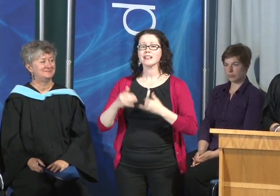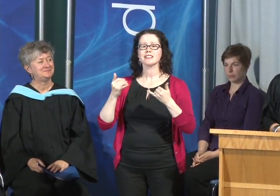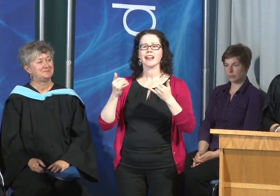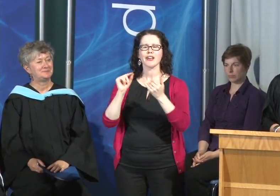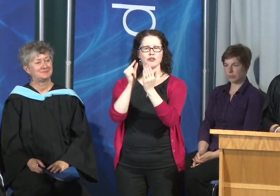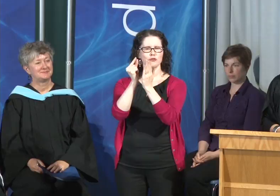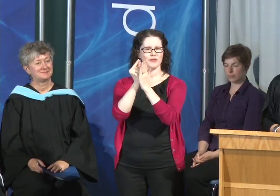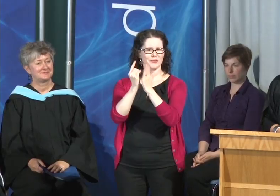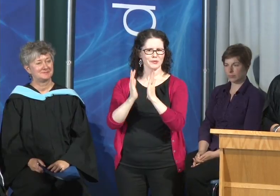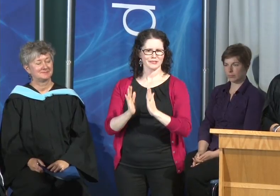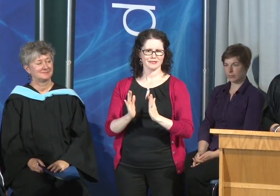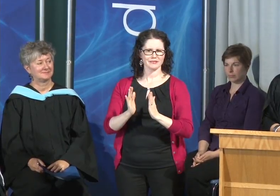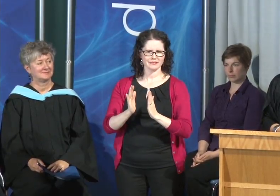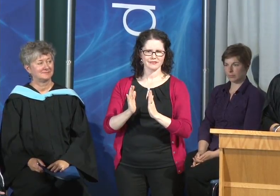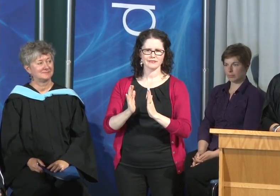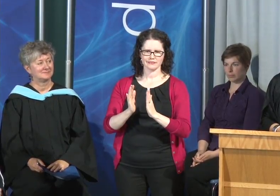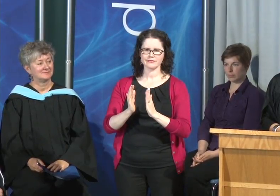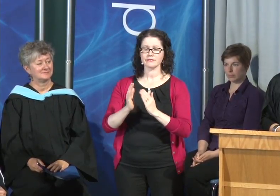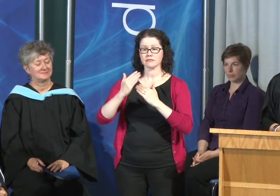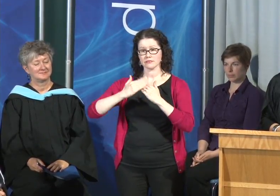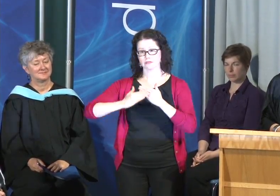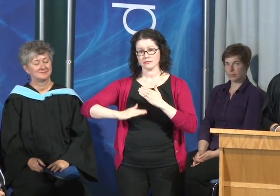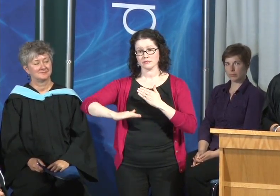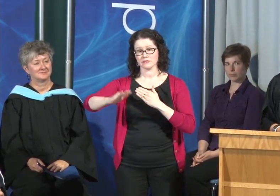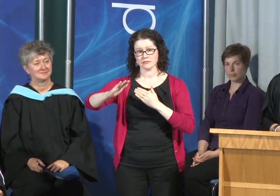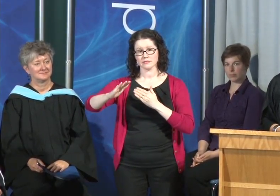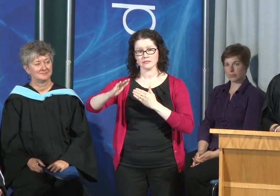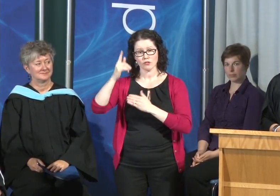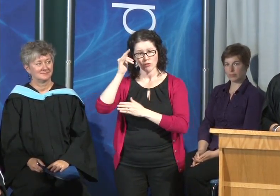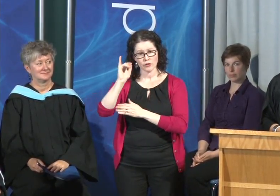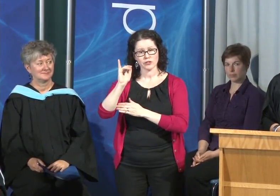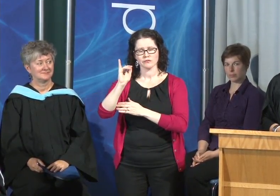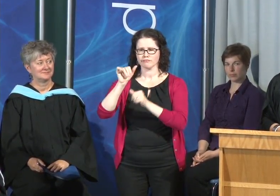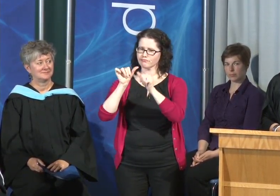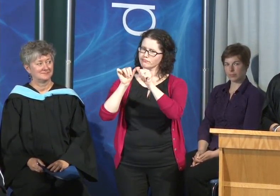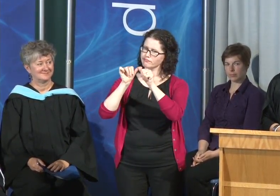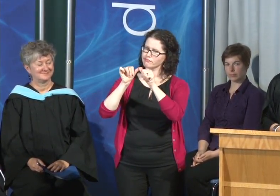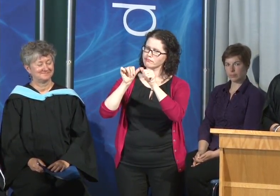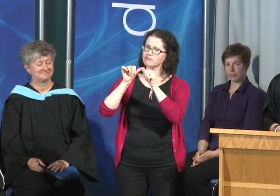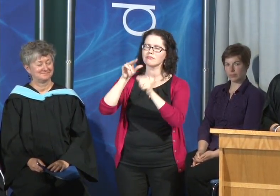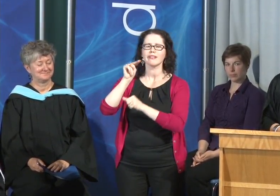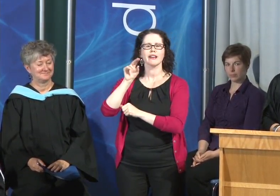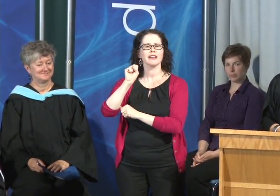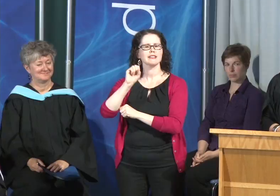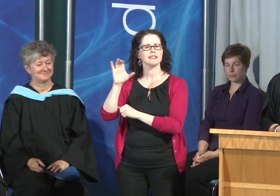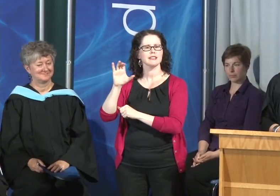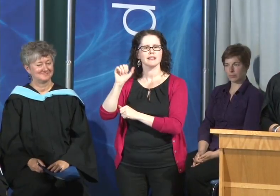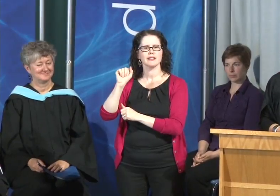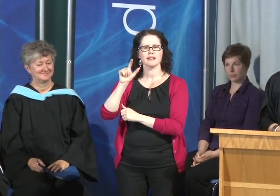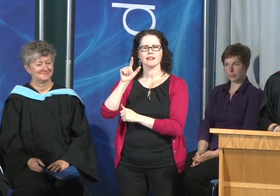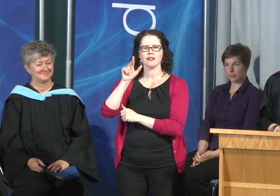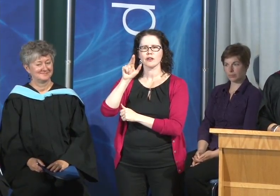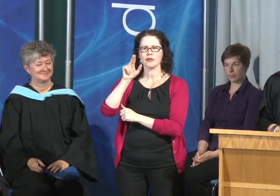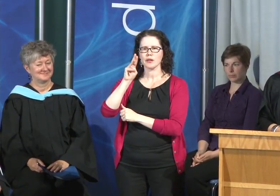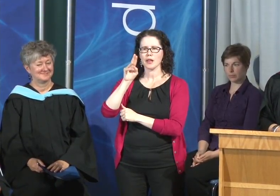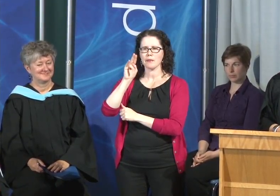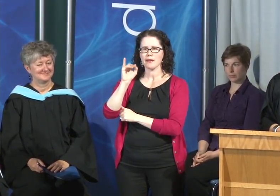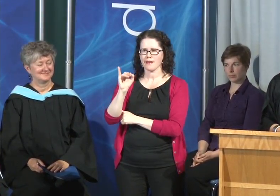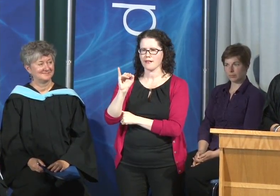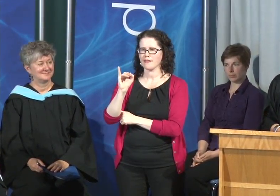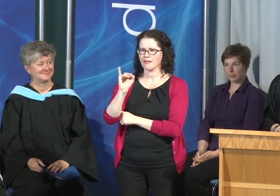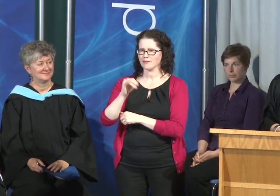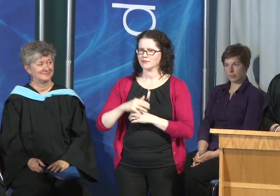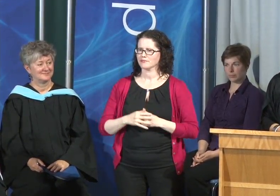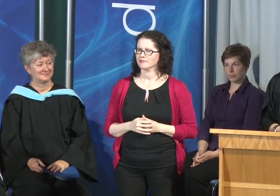you are graduates who will remain forever NSCC alumni. This